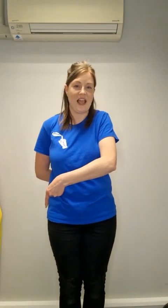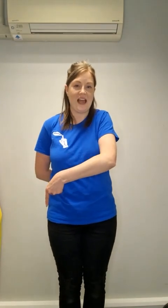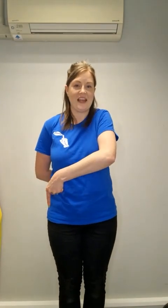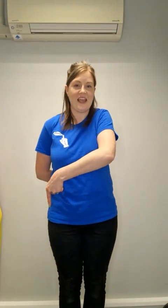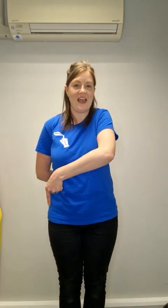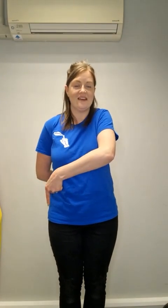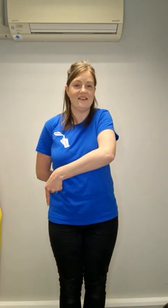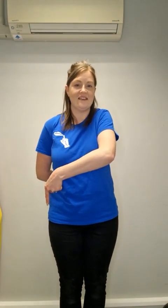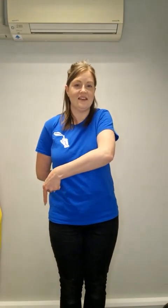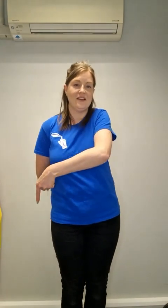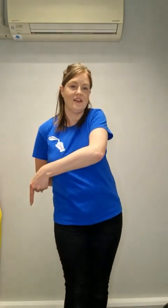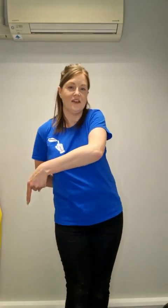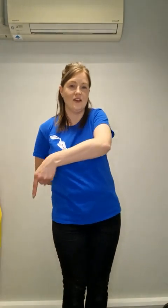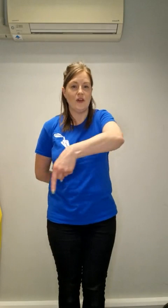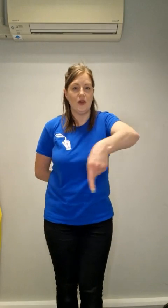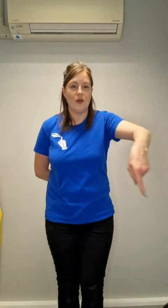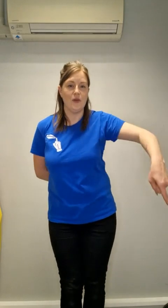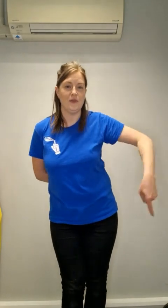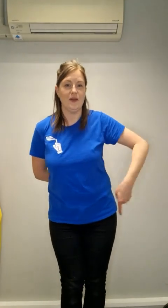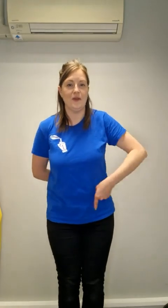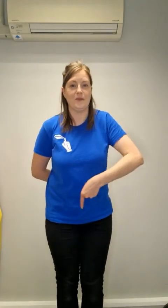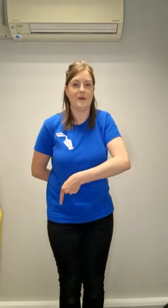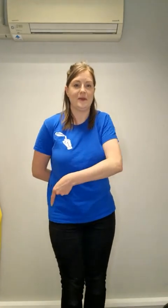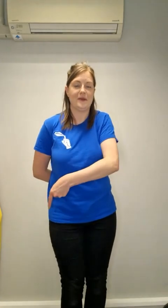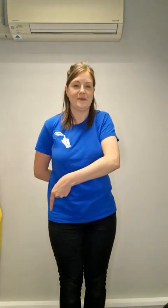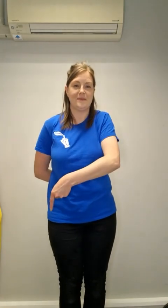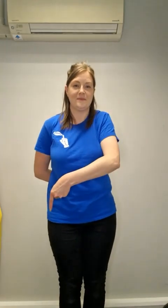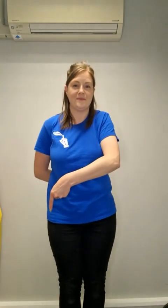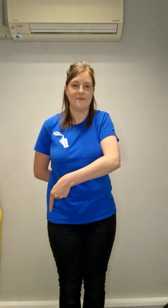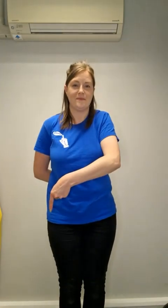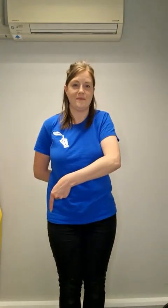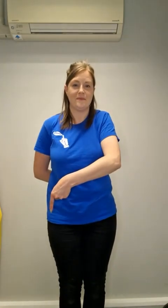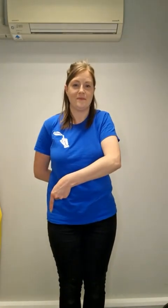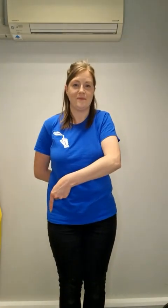And again, hula hoop.